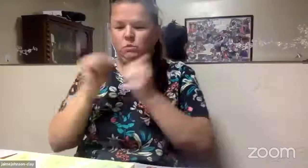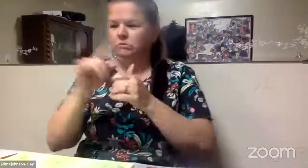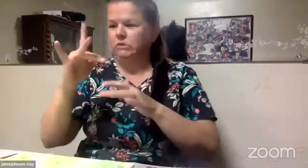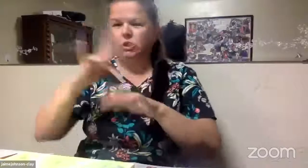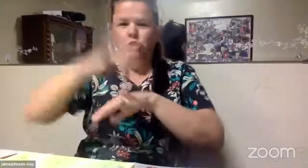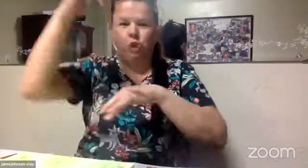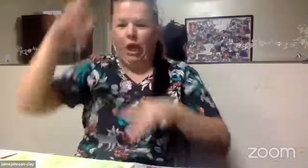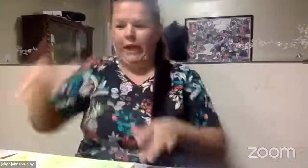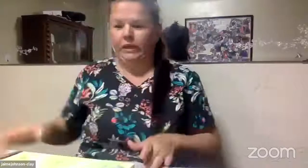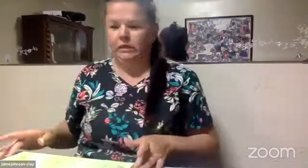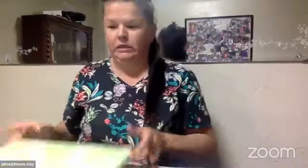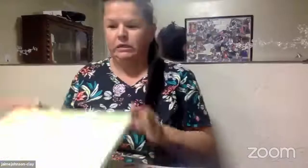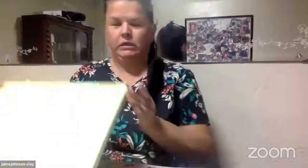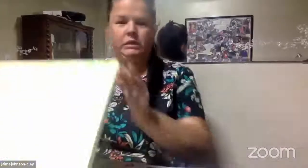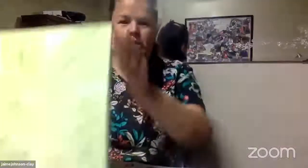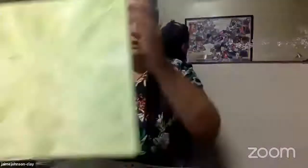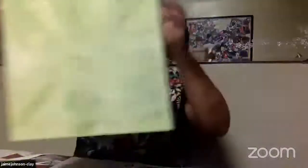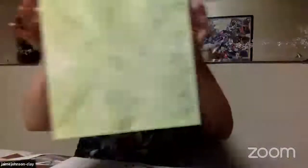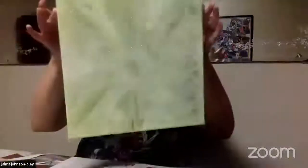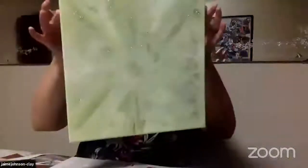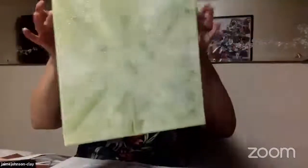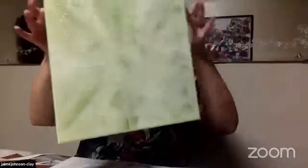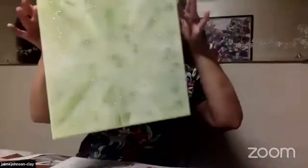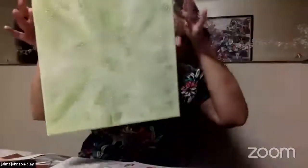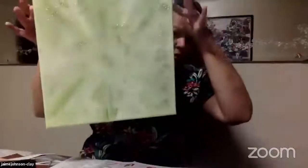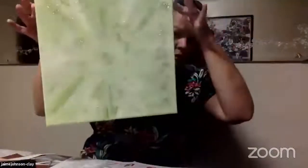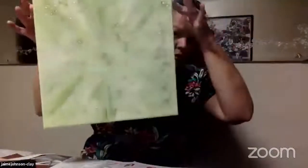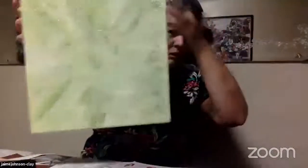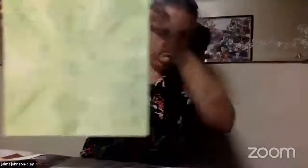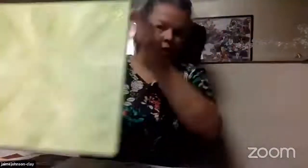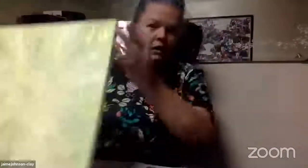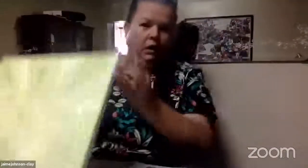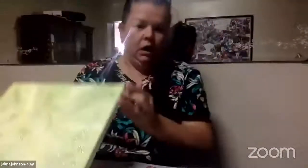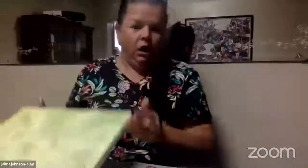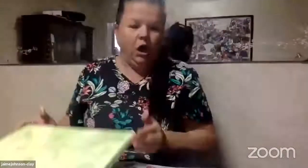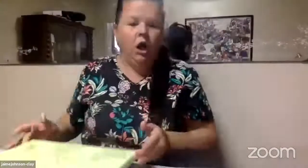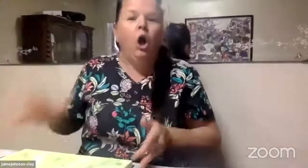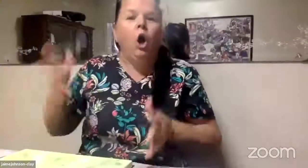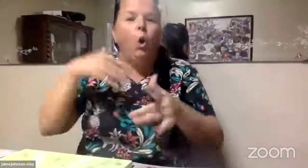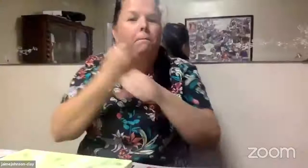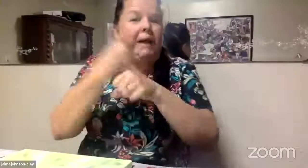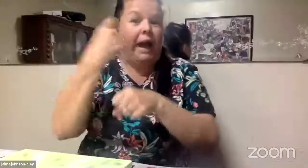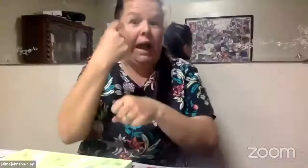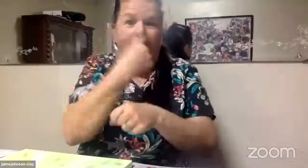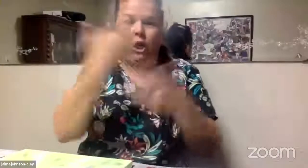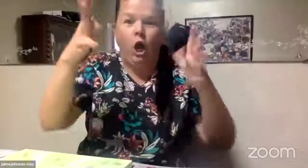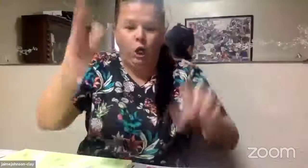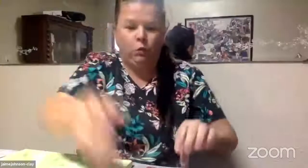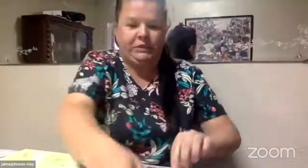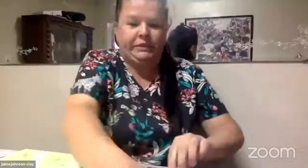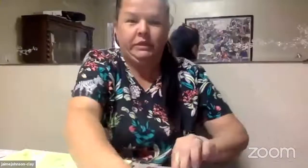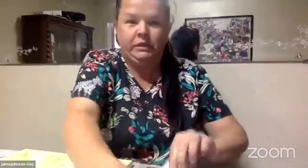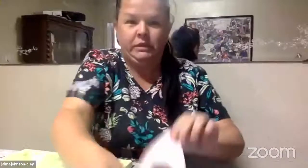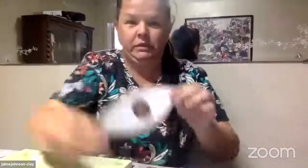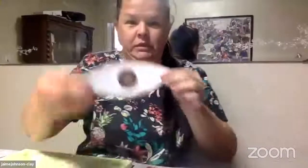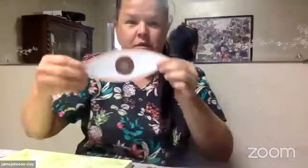thing I wanted to do is, I wanted to show it to you earlier, but mine is kind of white and it's got some glitter on it. I've made